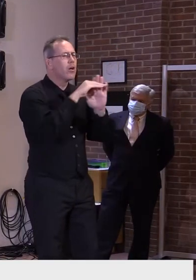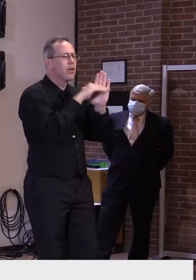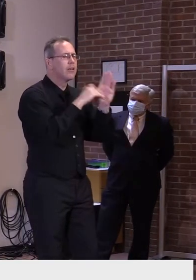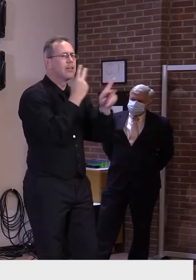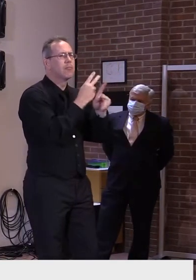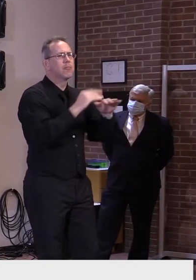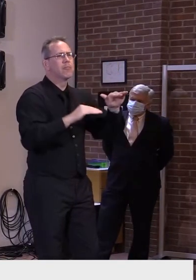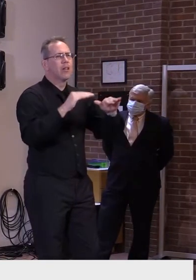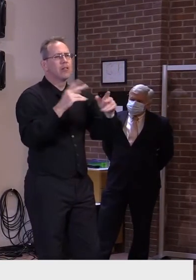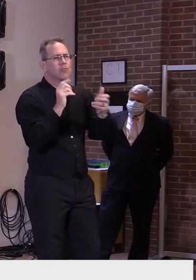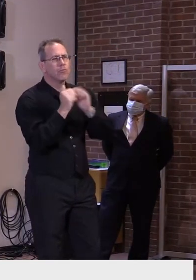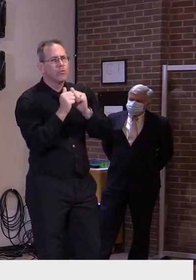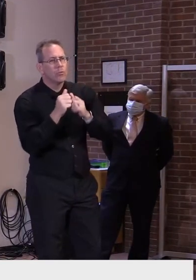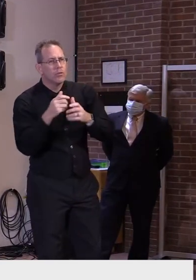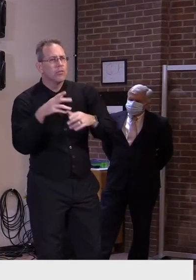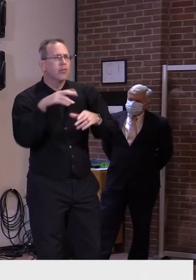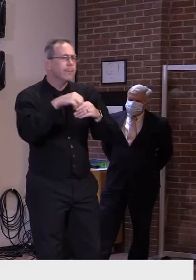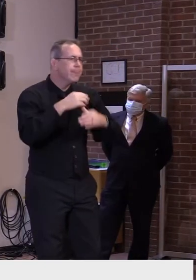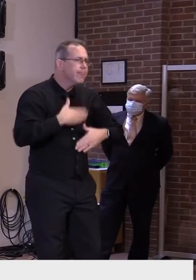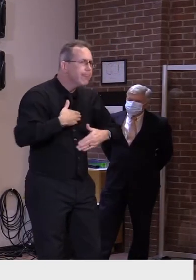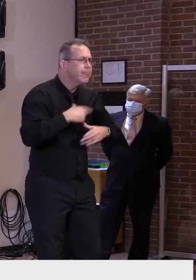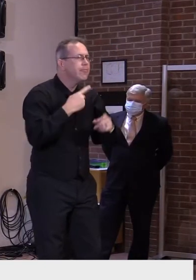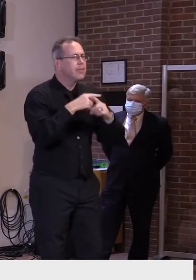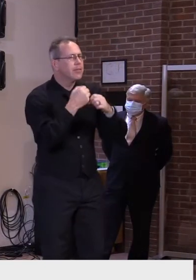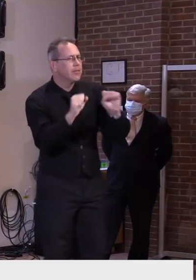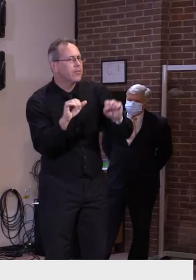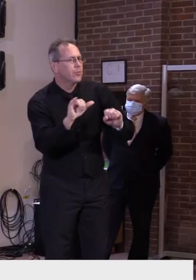Okay. Thank you everyone for your time.